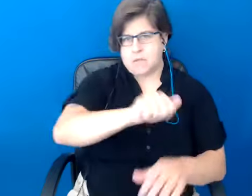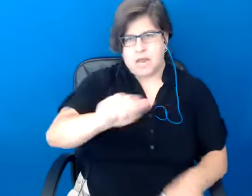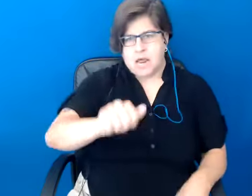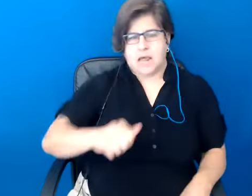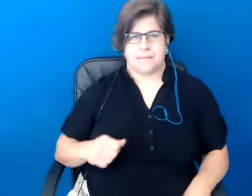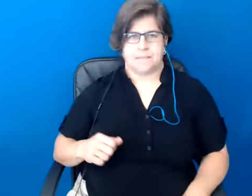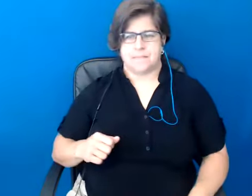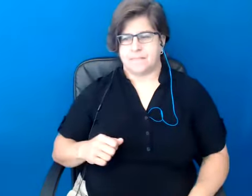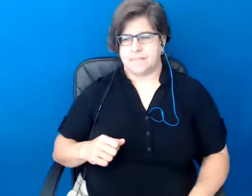membership that are participating.